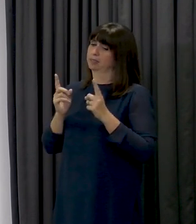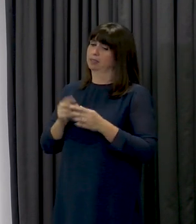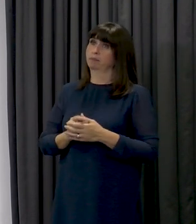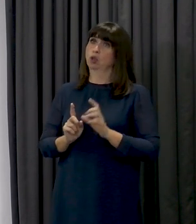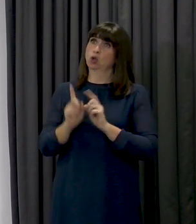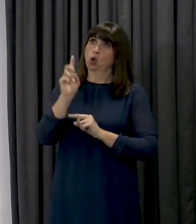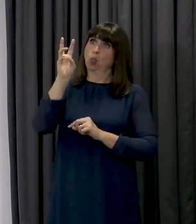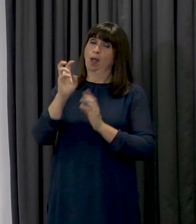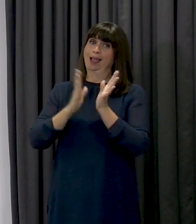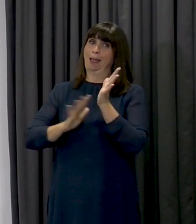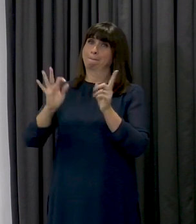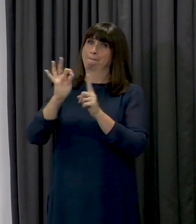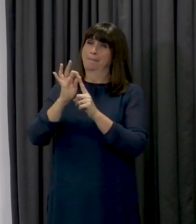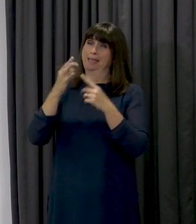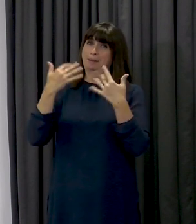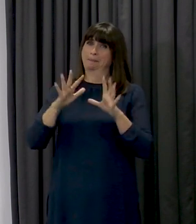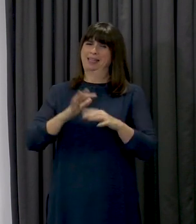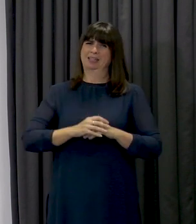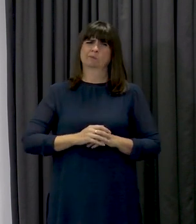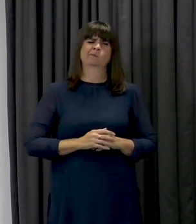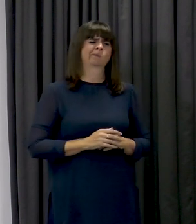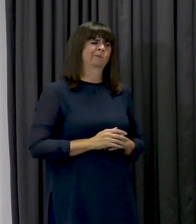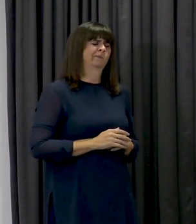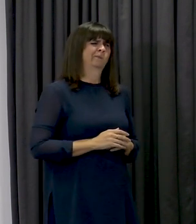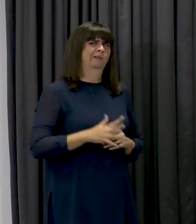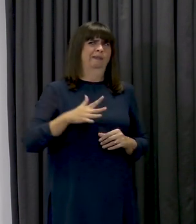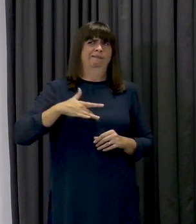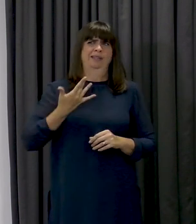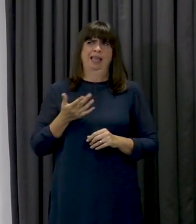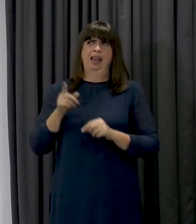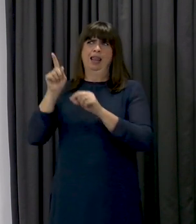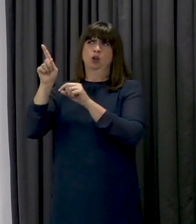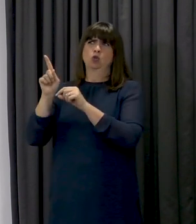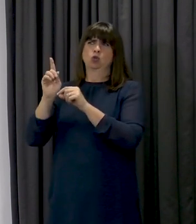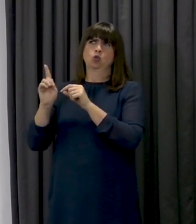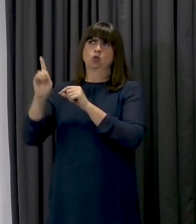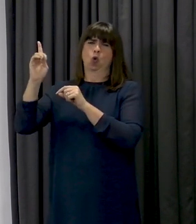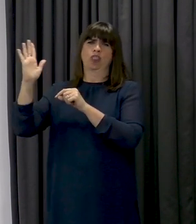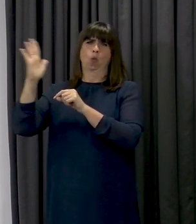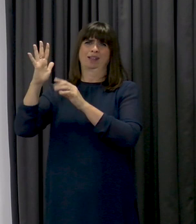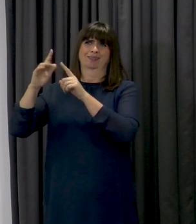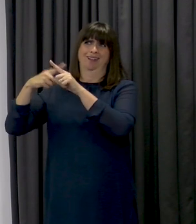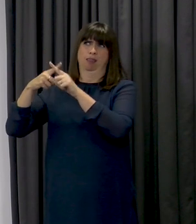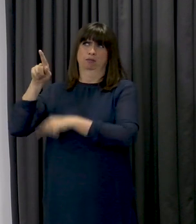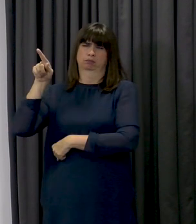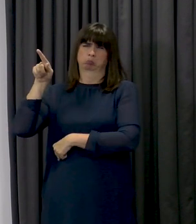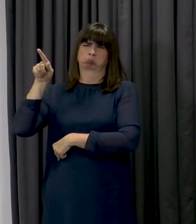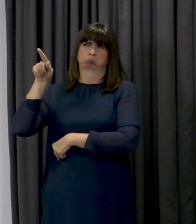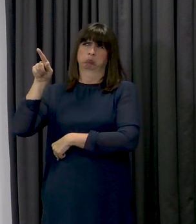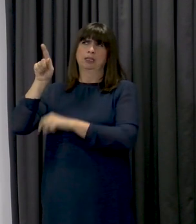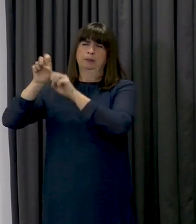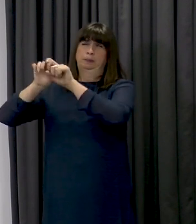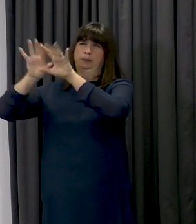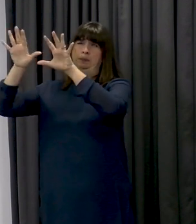today questioned the lack of leisure travel restrictions from outbreak areas in the northwest of England, arguing that